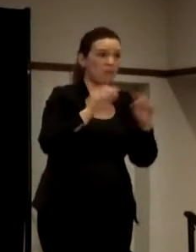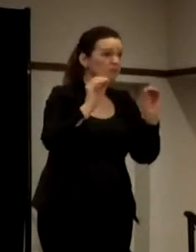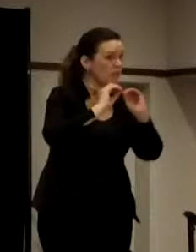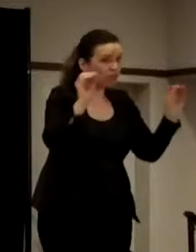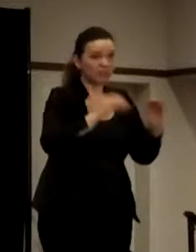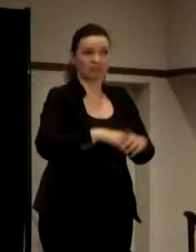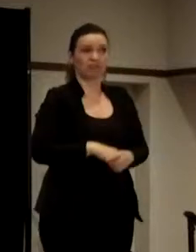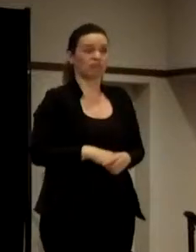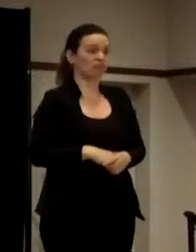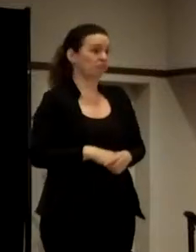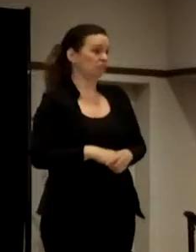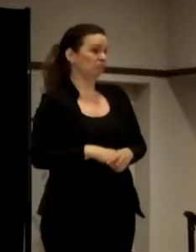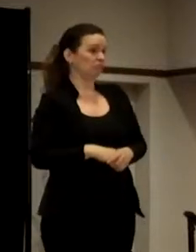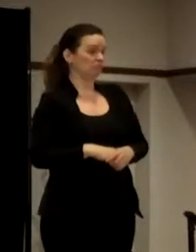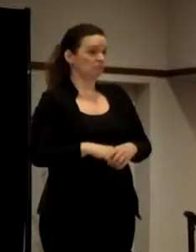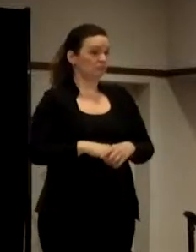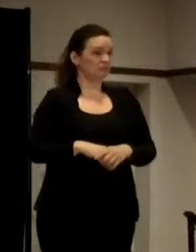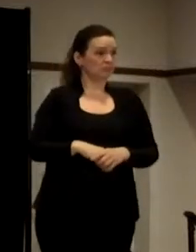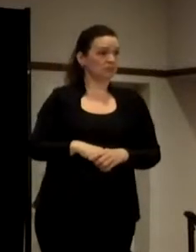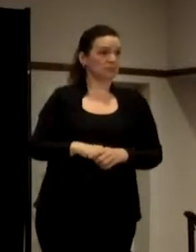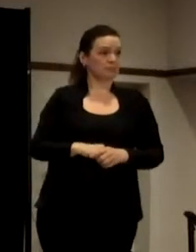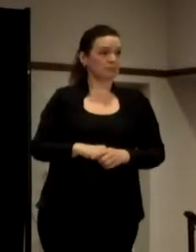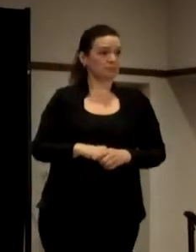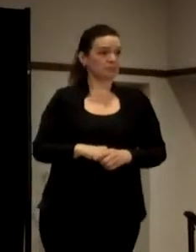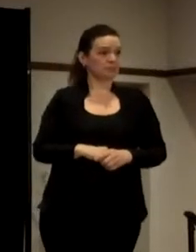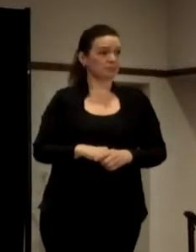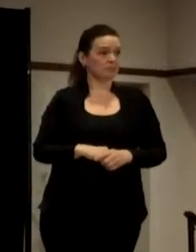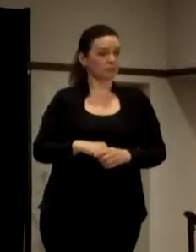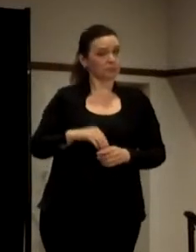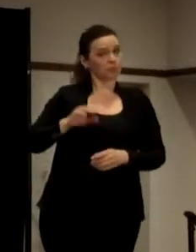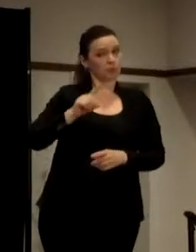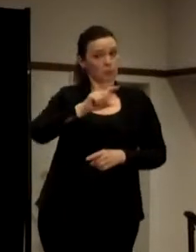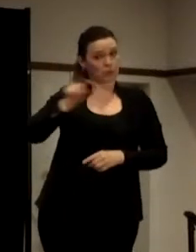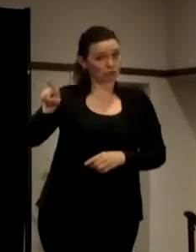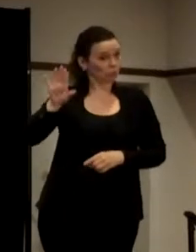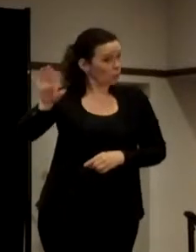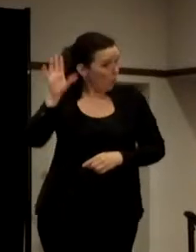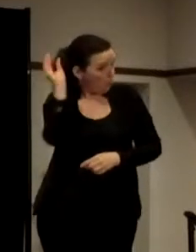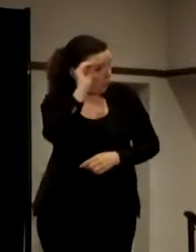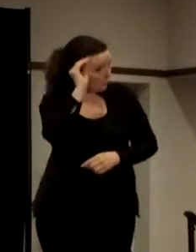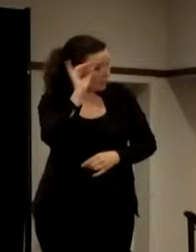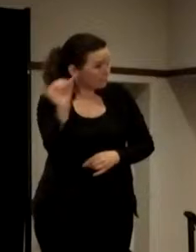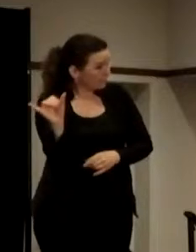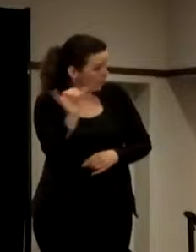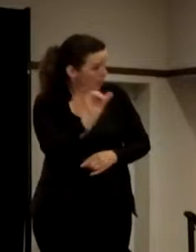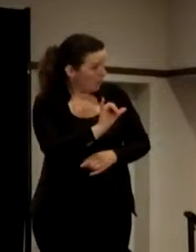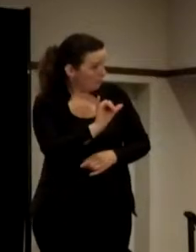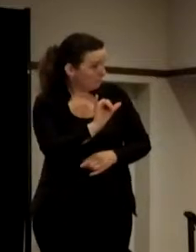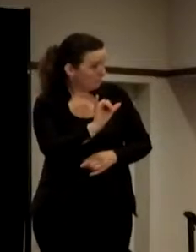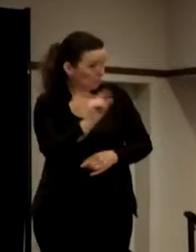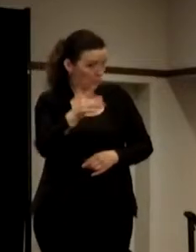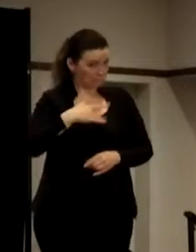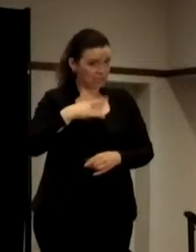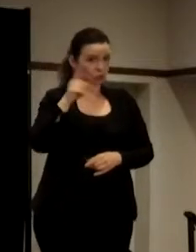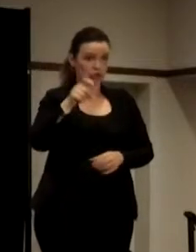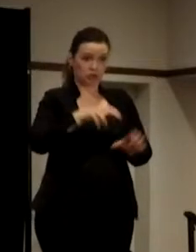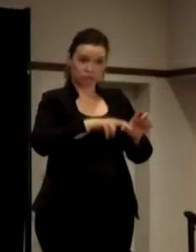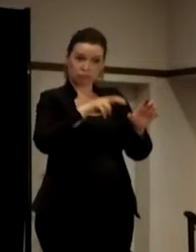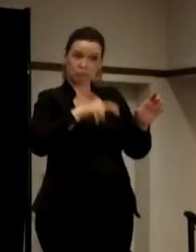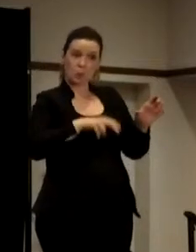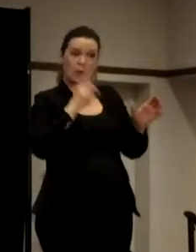same, that the investigation should happen before any calls to resign? I believe in due process, and I think that's